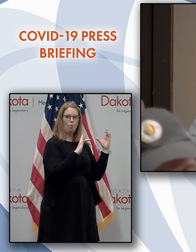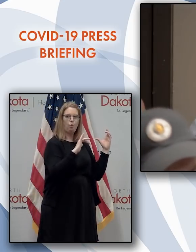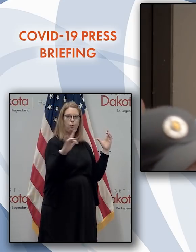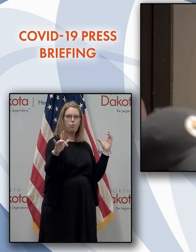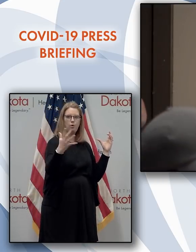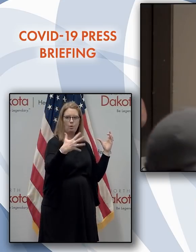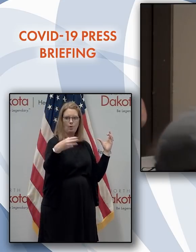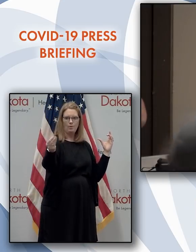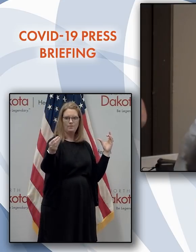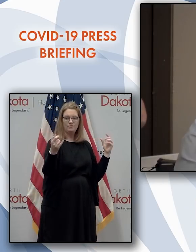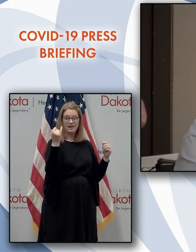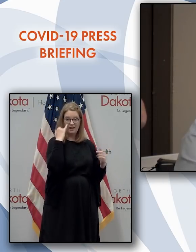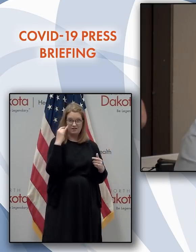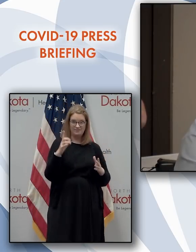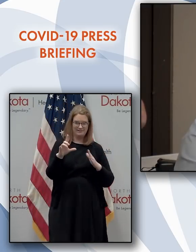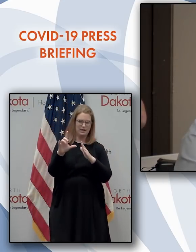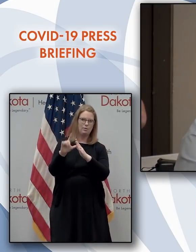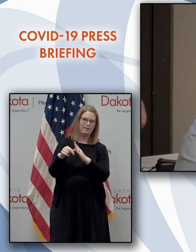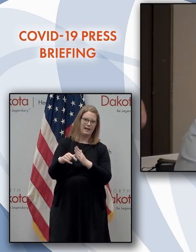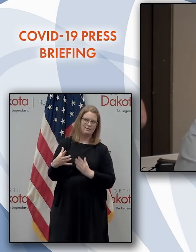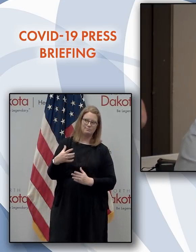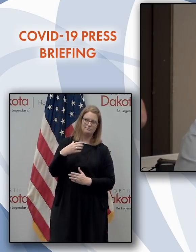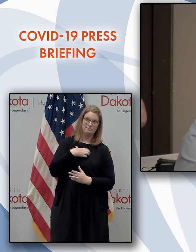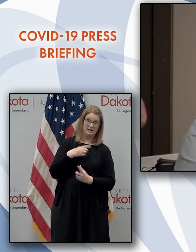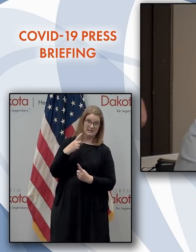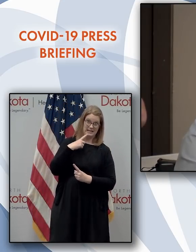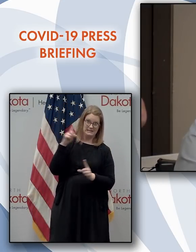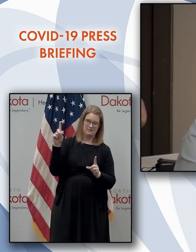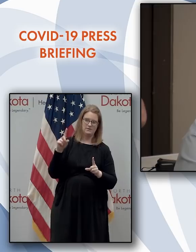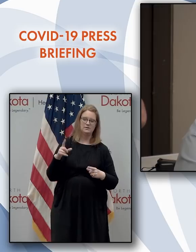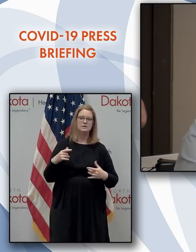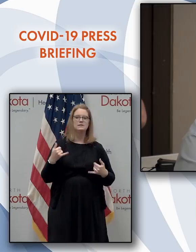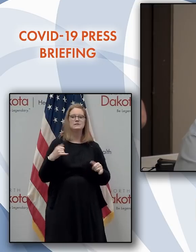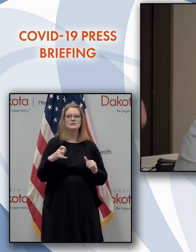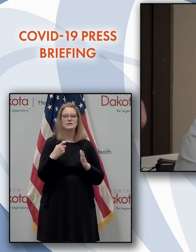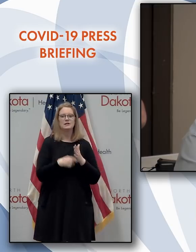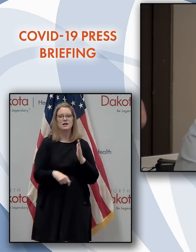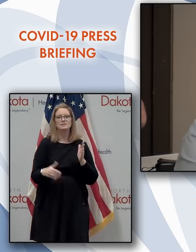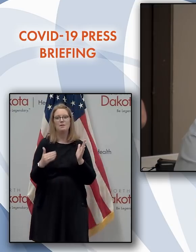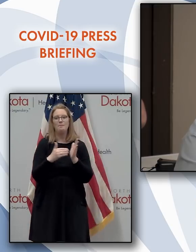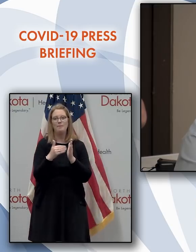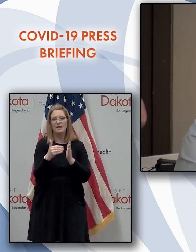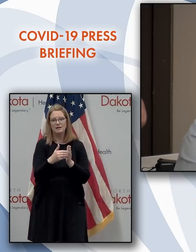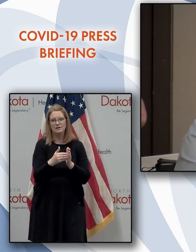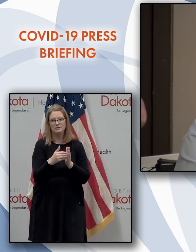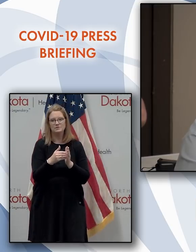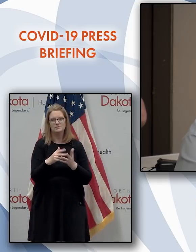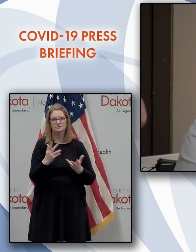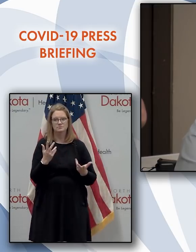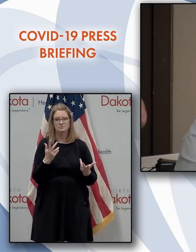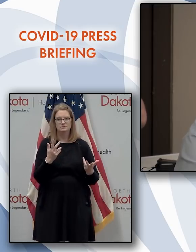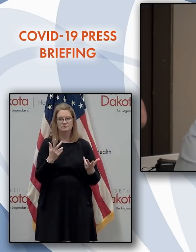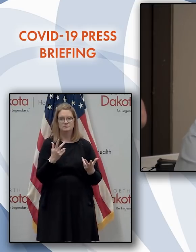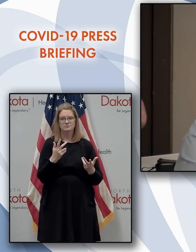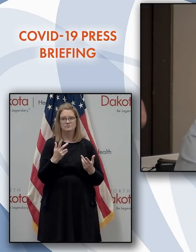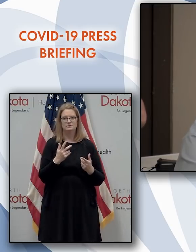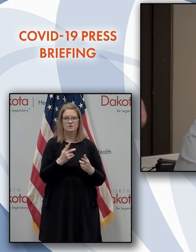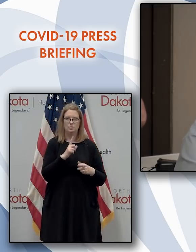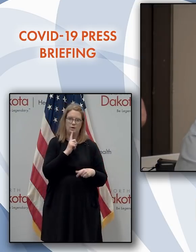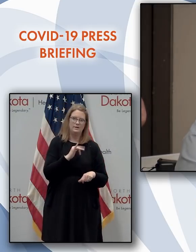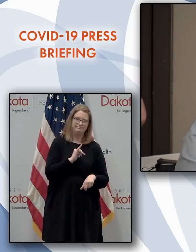an appeal is successful later on, it's going to cost millions and millions of dollars to back that